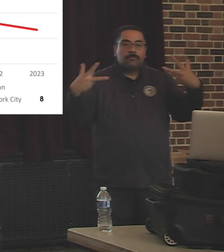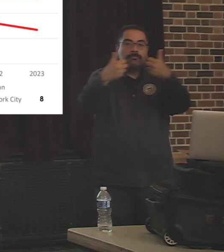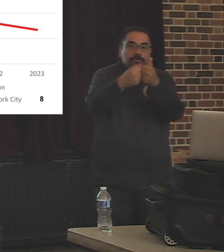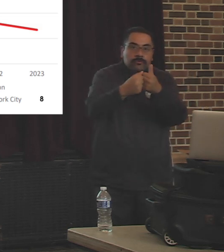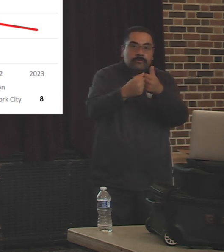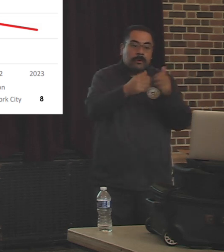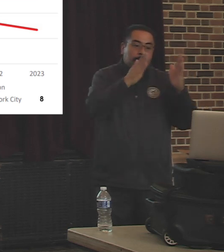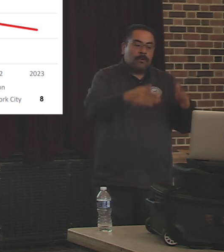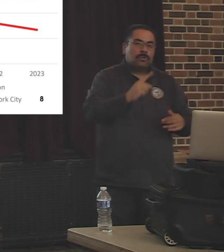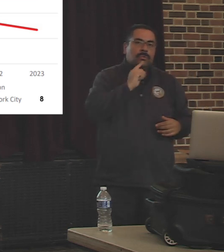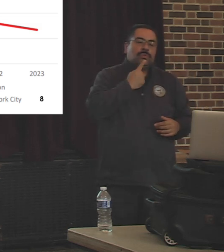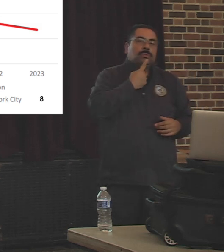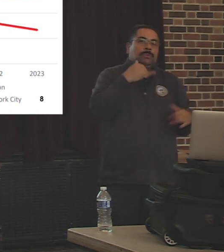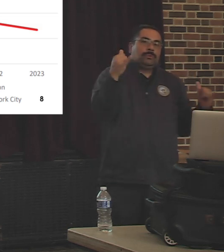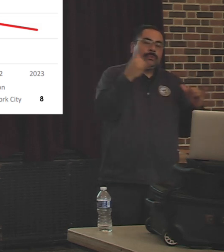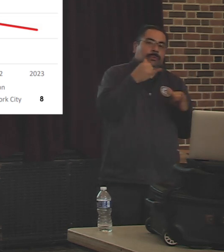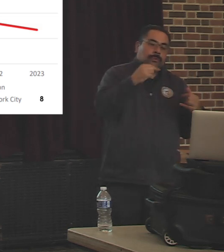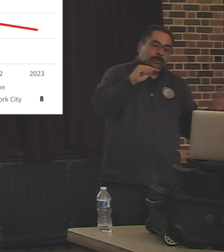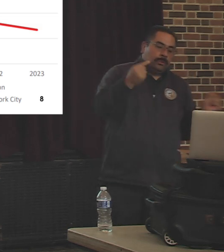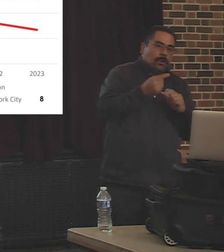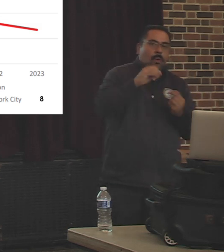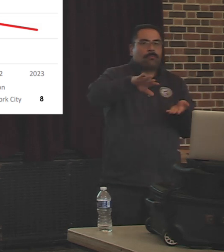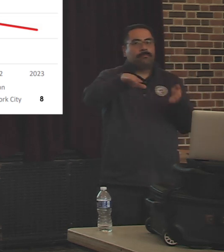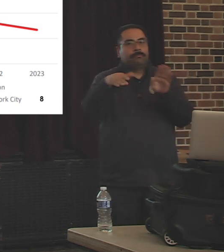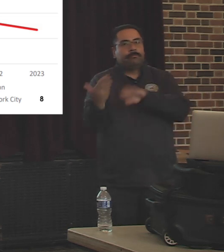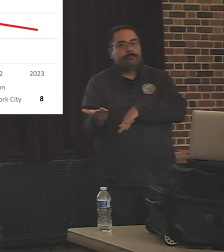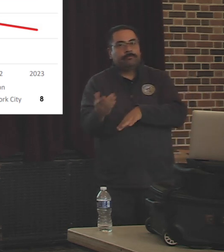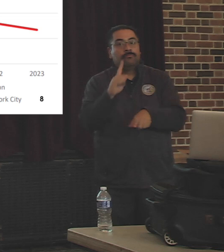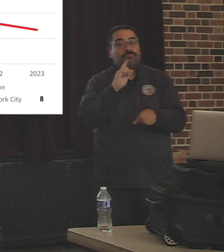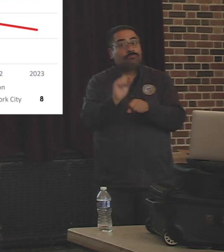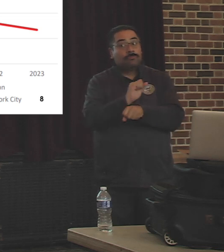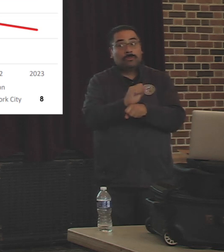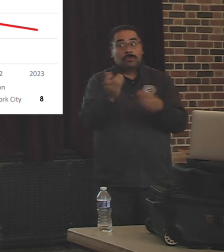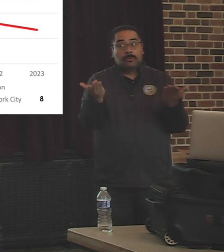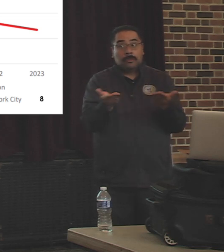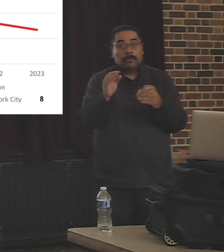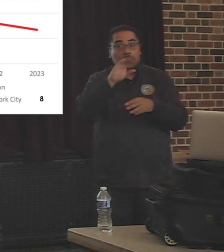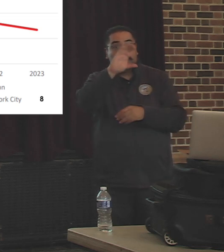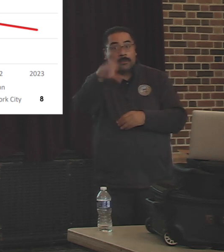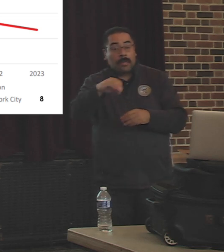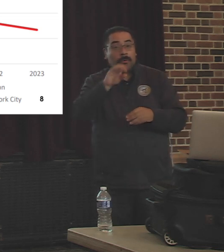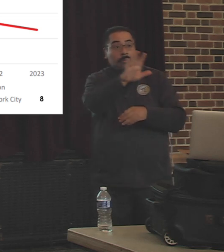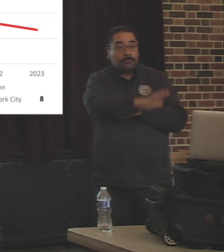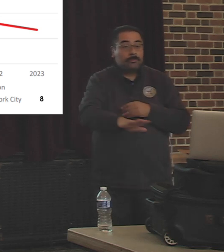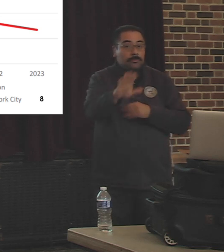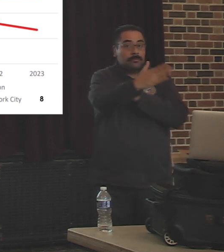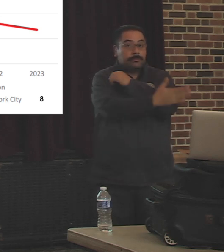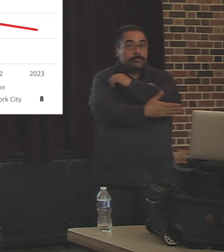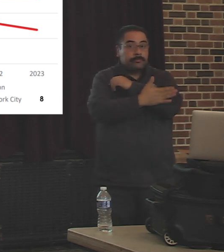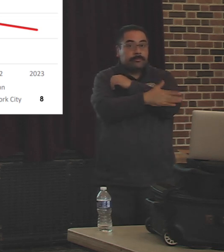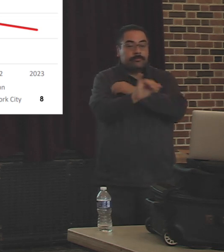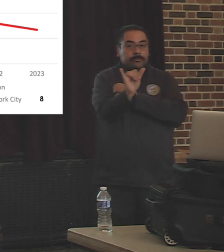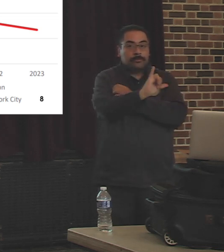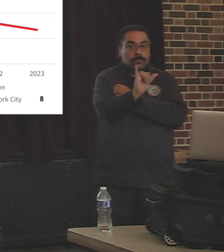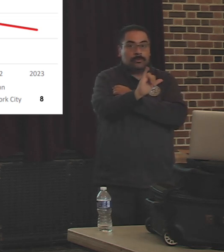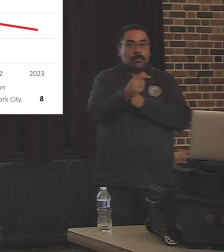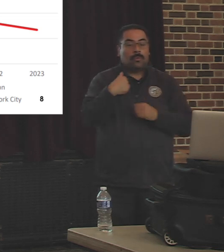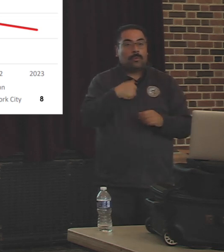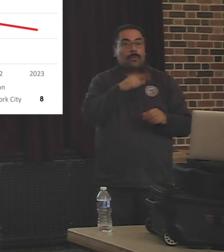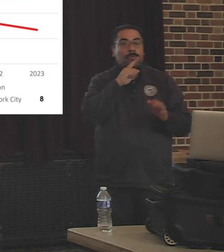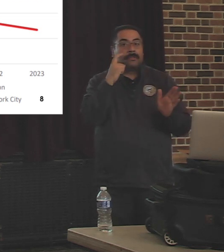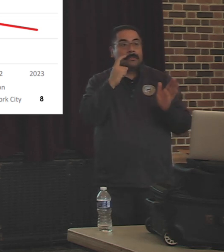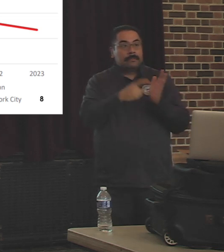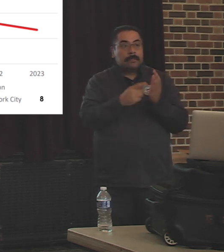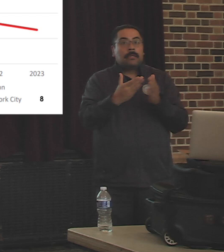or lost their life. And that was true in Chicago, and that was true across the entire country. We've really seen a lot